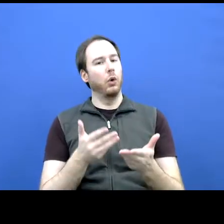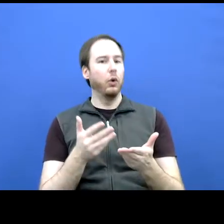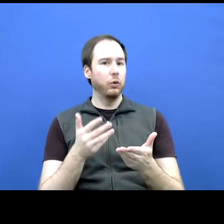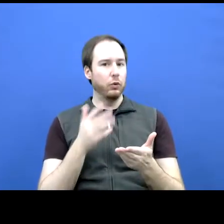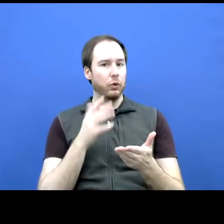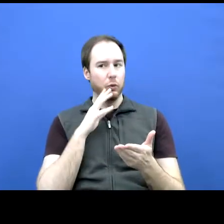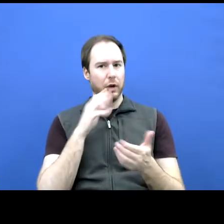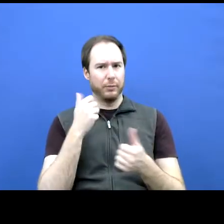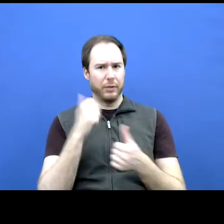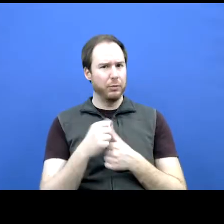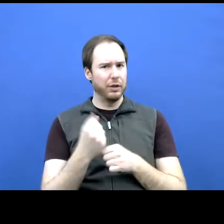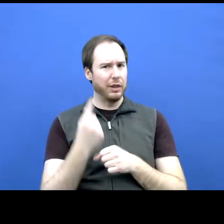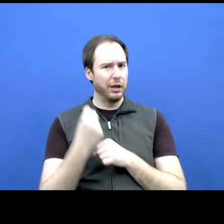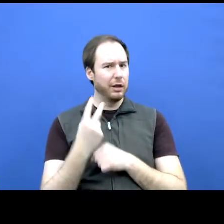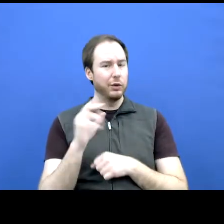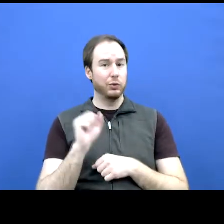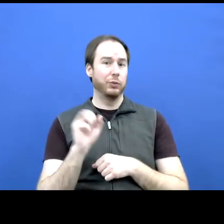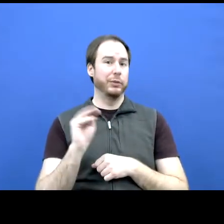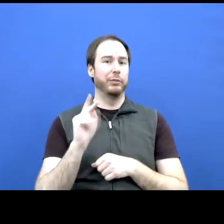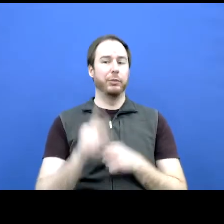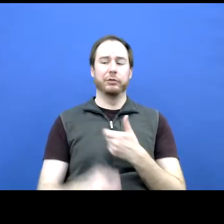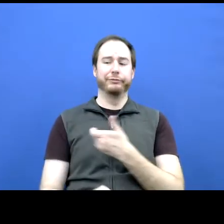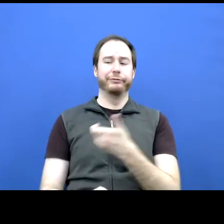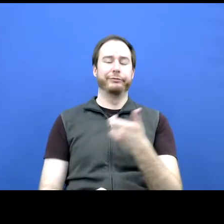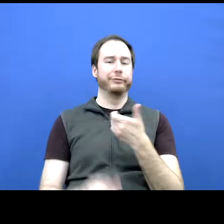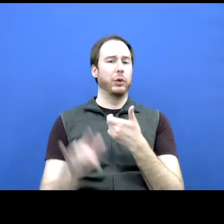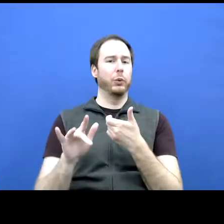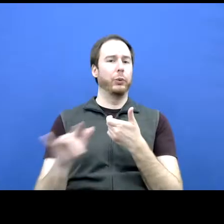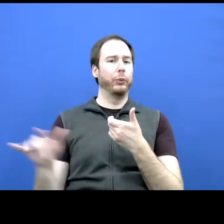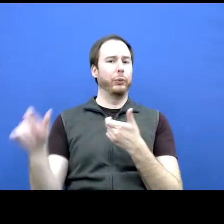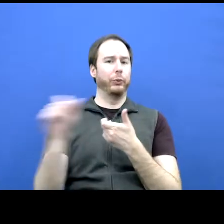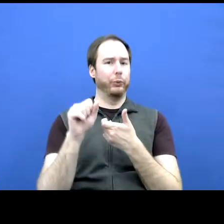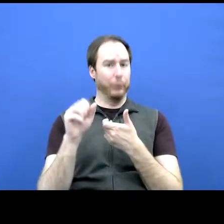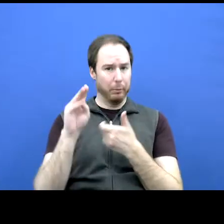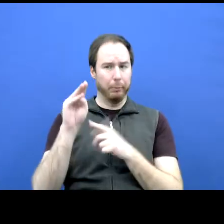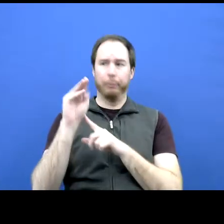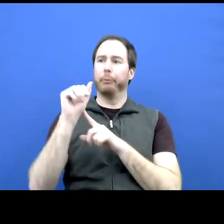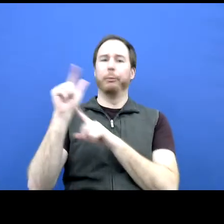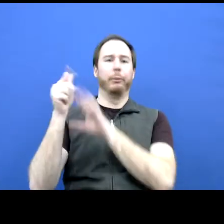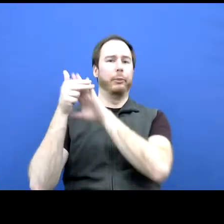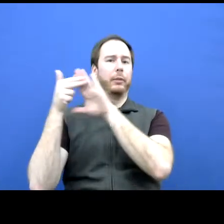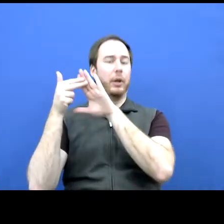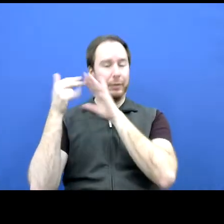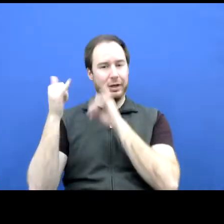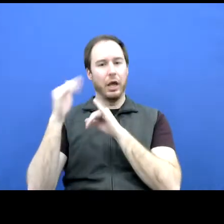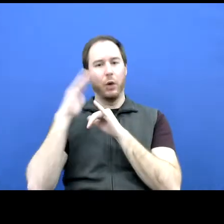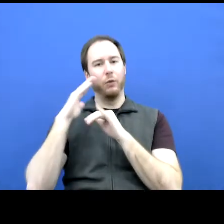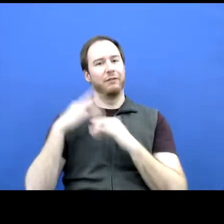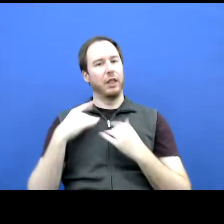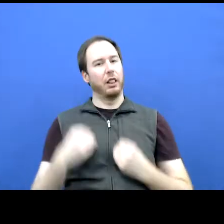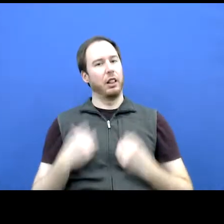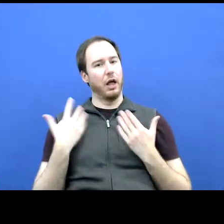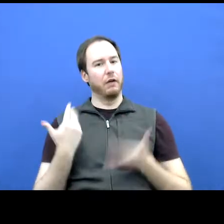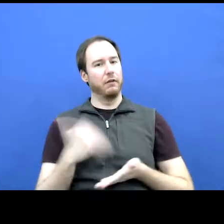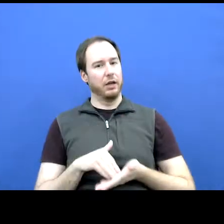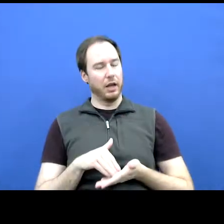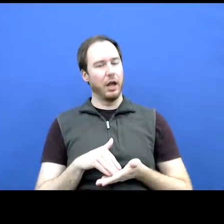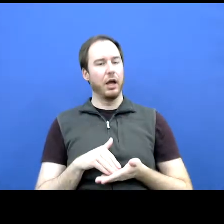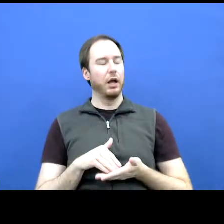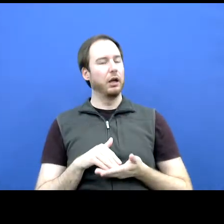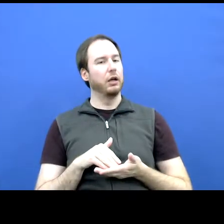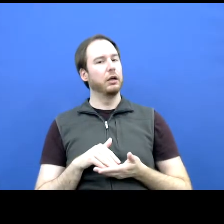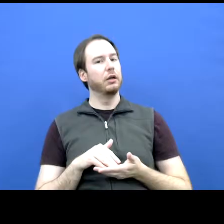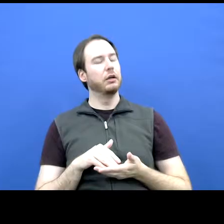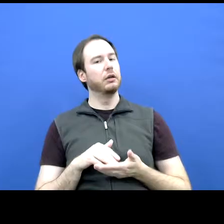thing the last couple of years of that mall parking lot being empty. But now it's going to be alive. And as Christine pointed